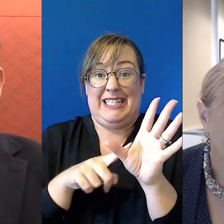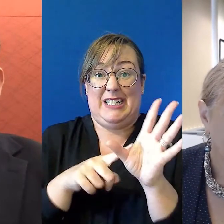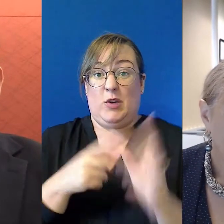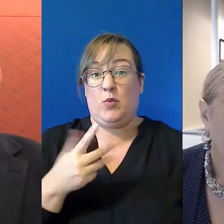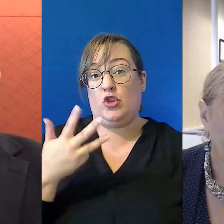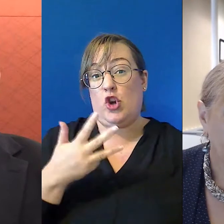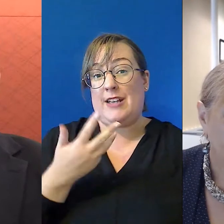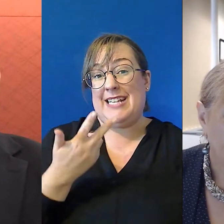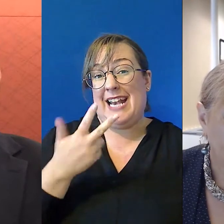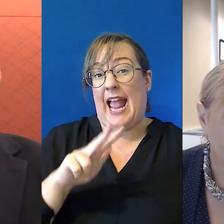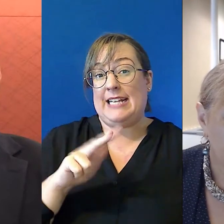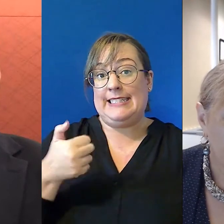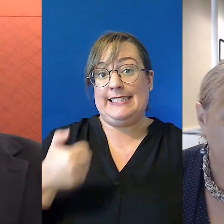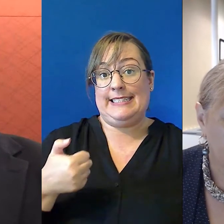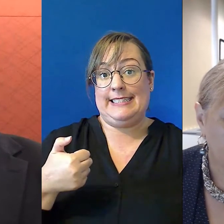1986.